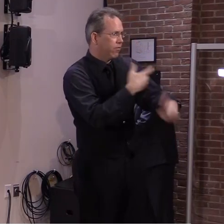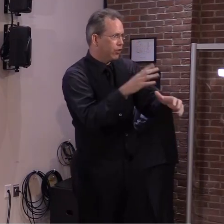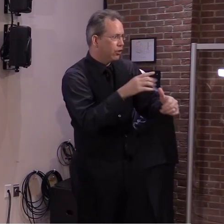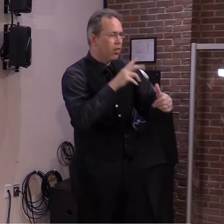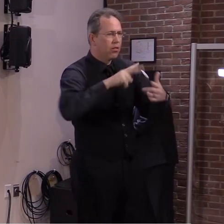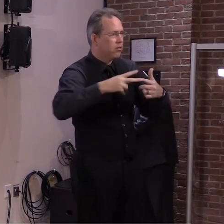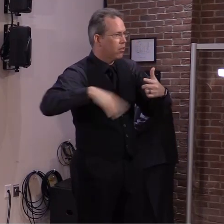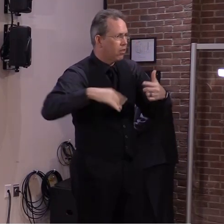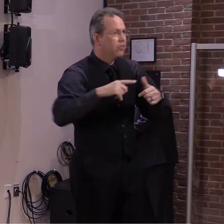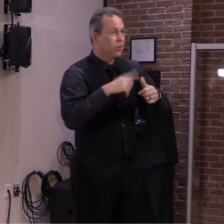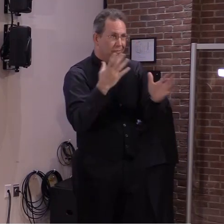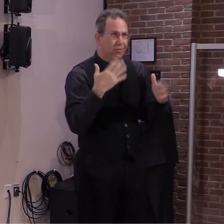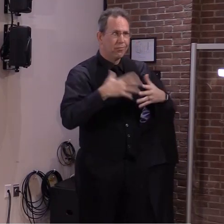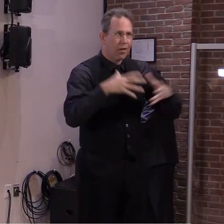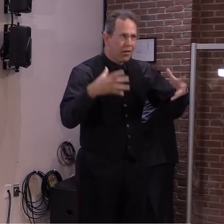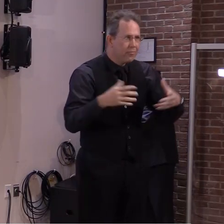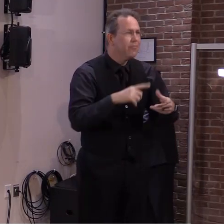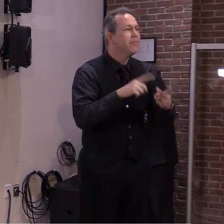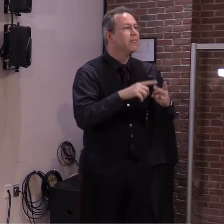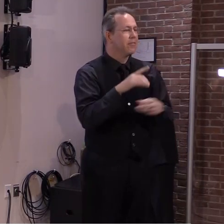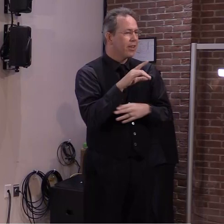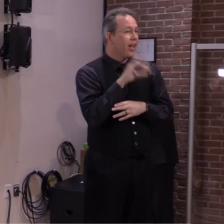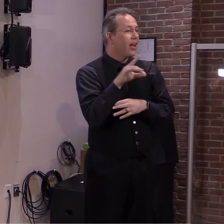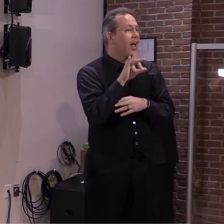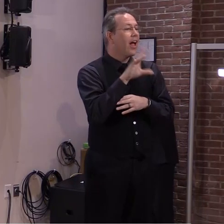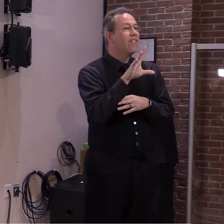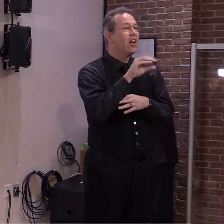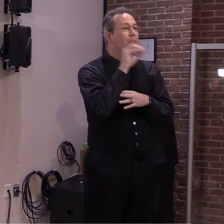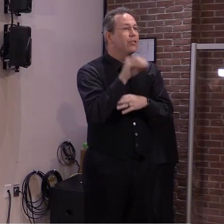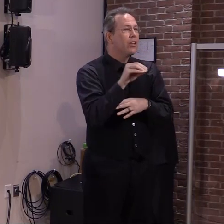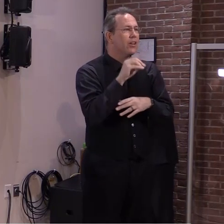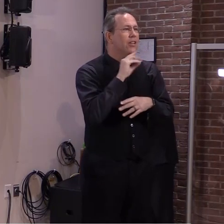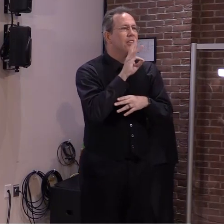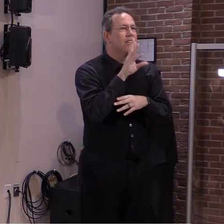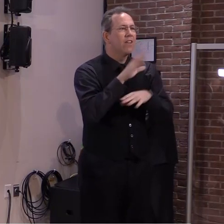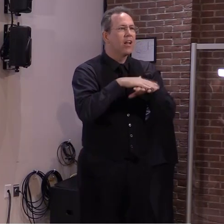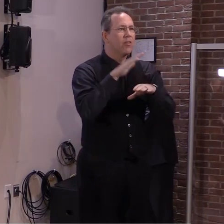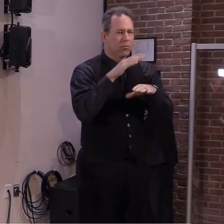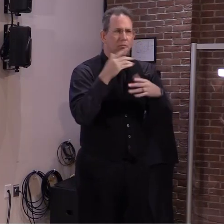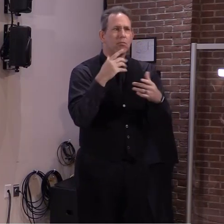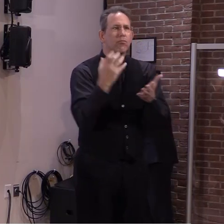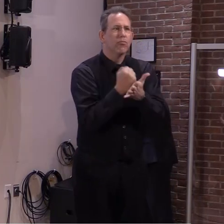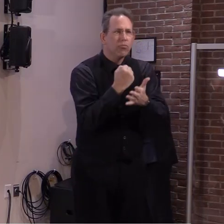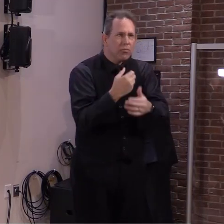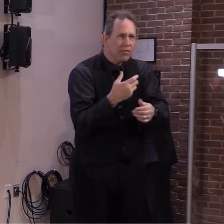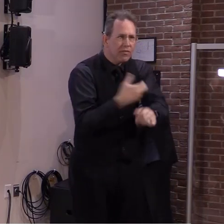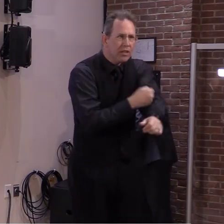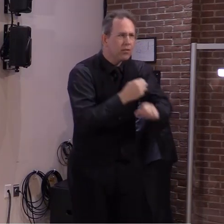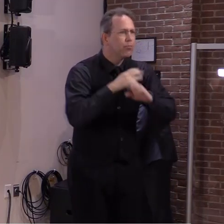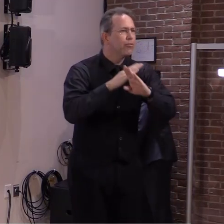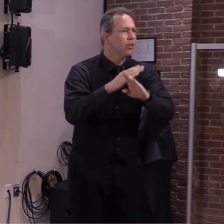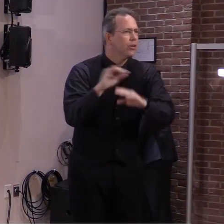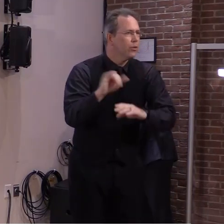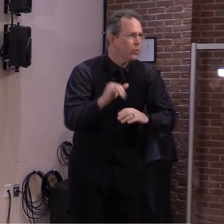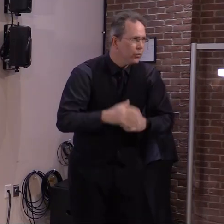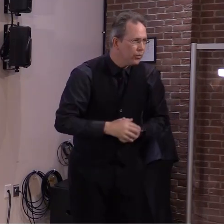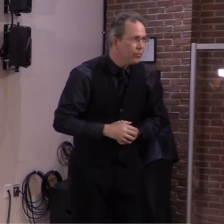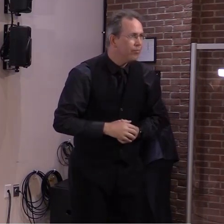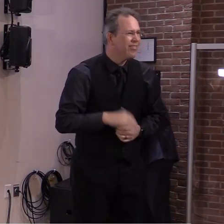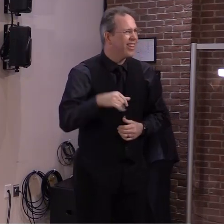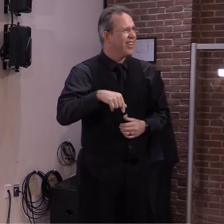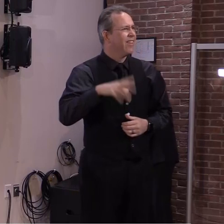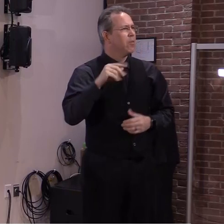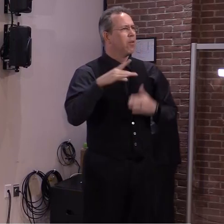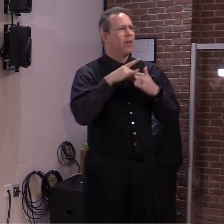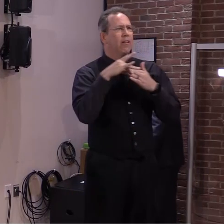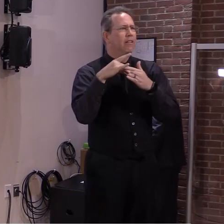risk of hospitalization and death. In this category, we continue to rank first in the nation, which will